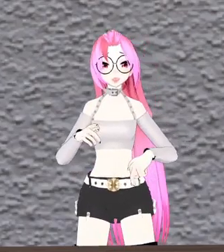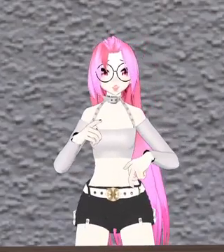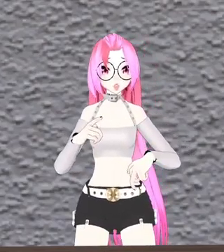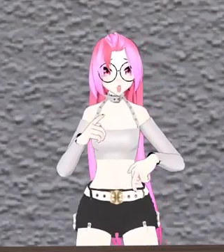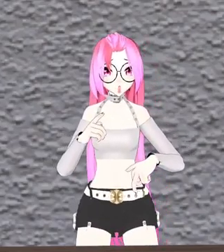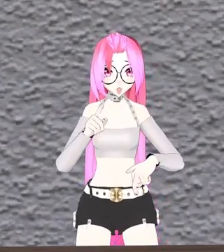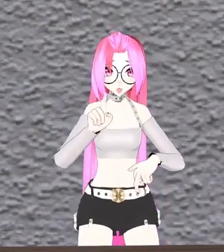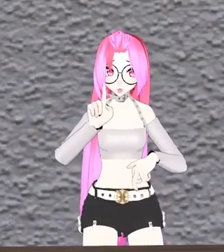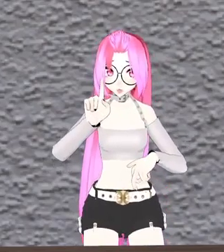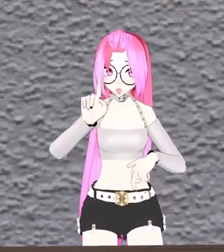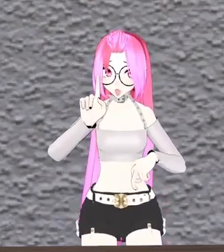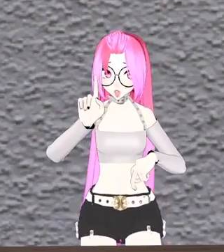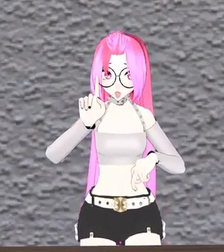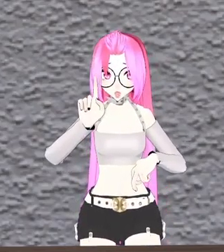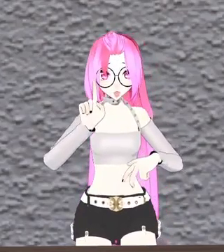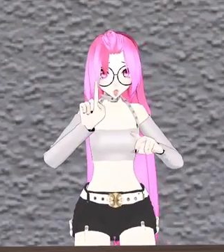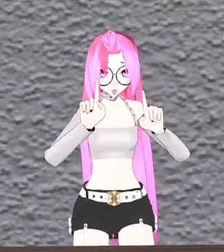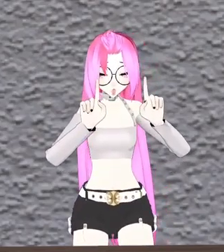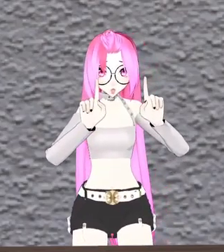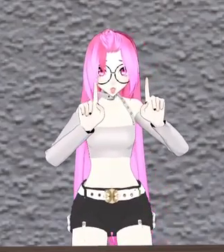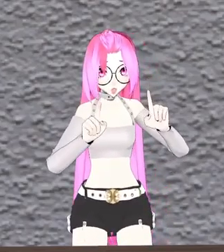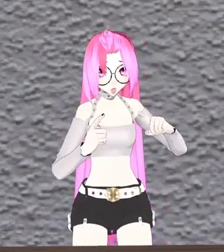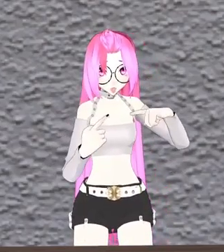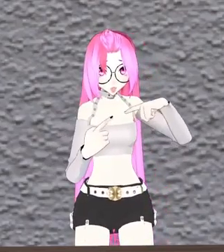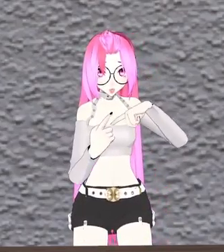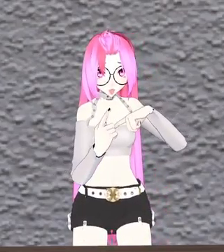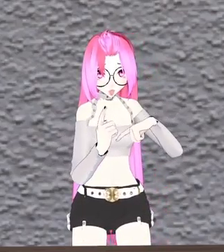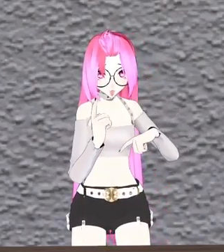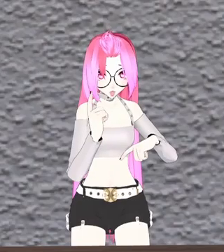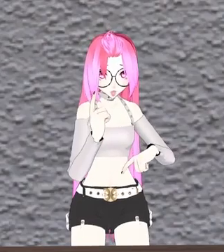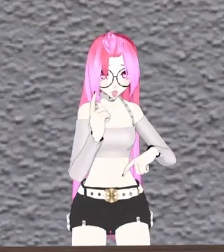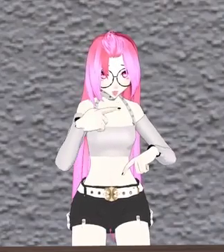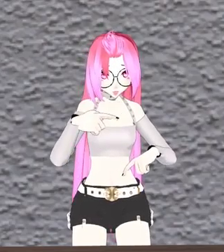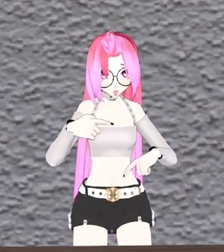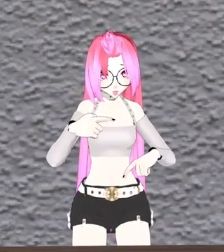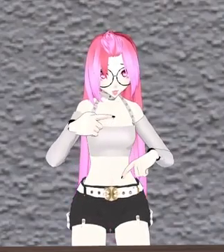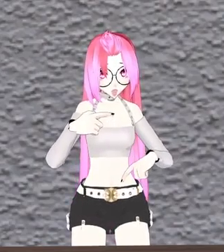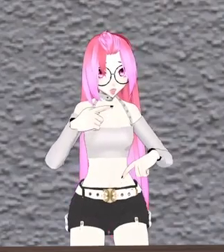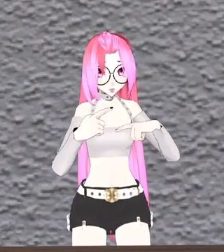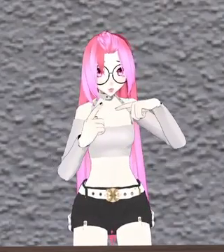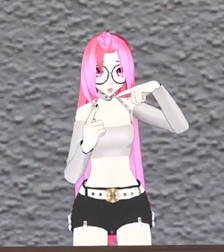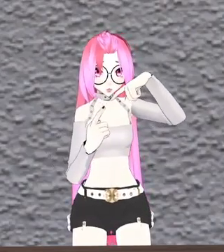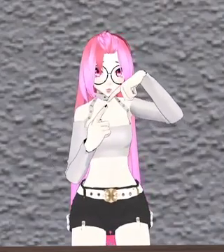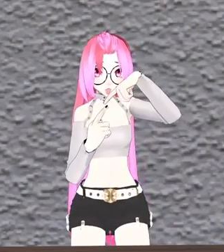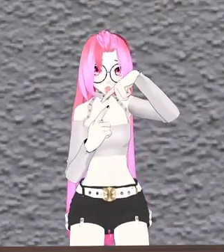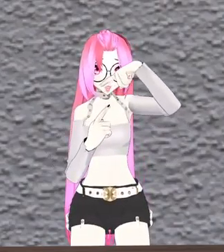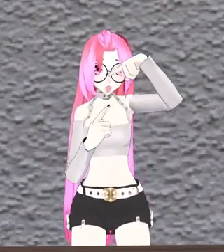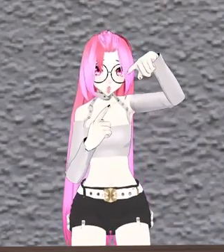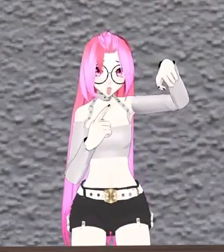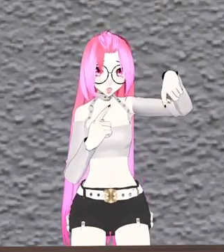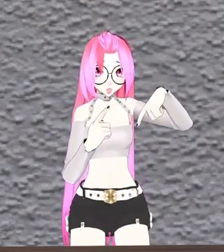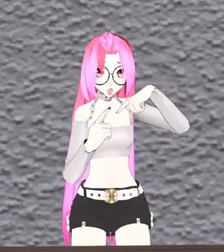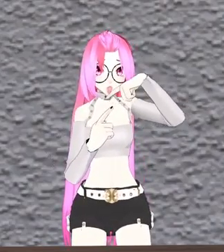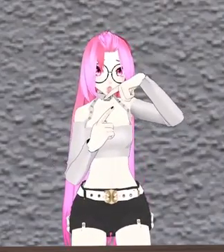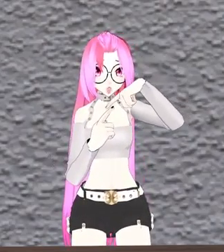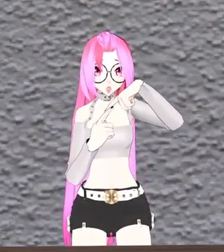Next word is when. Going to have a pointer finger, two pointer fingers. You could either do it up or to the side. And then you're going to go once all the way